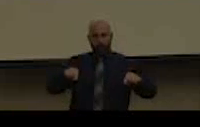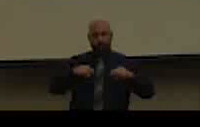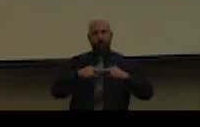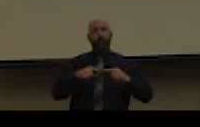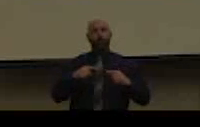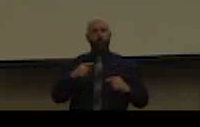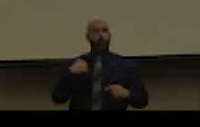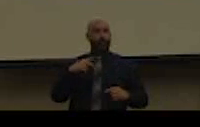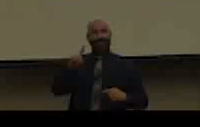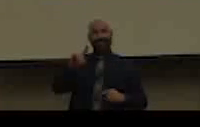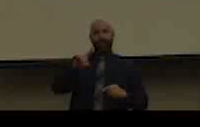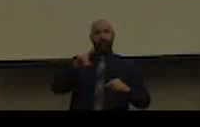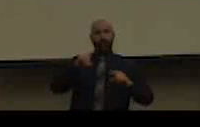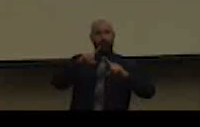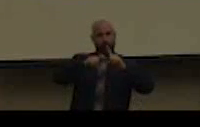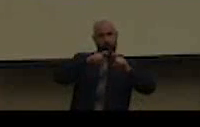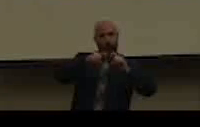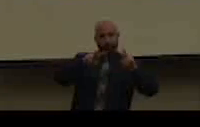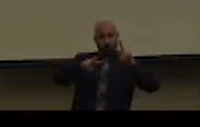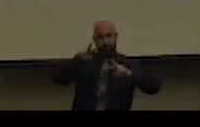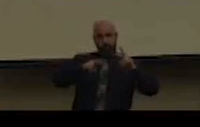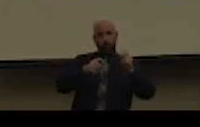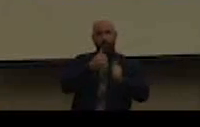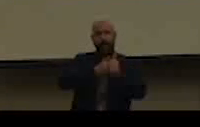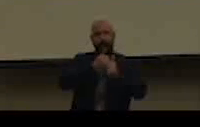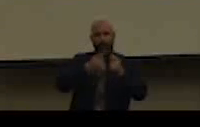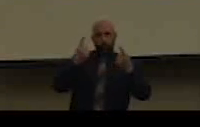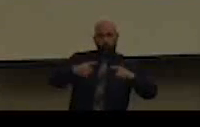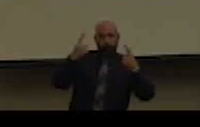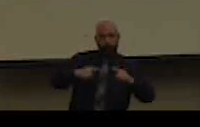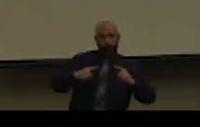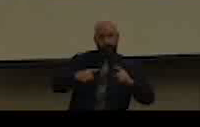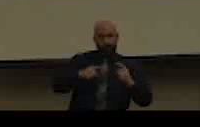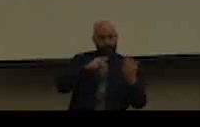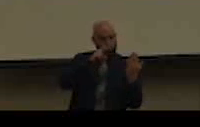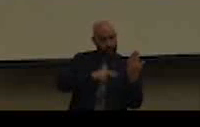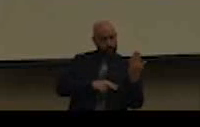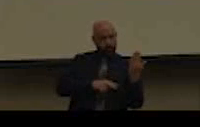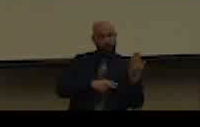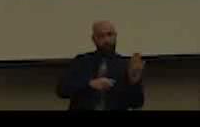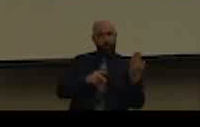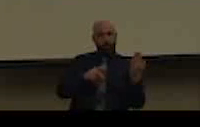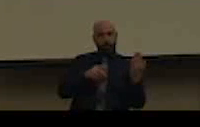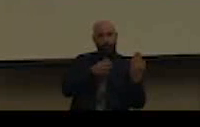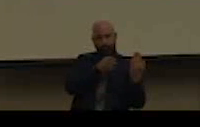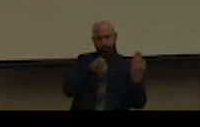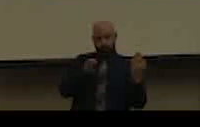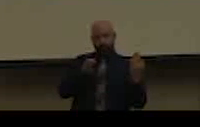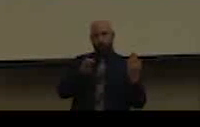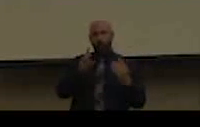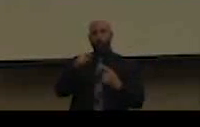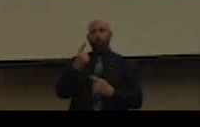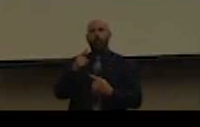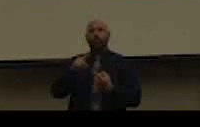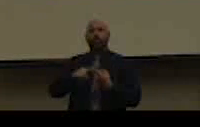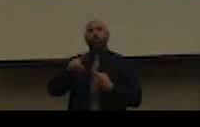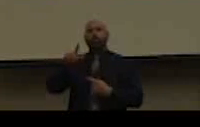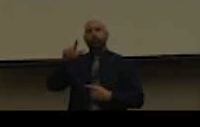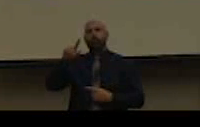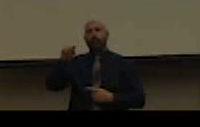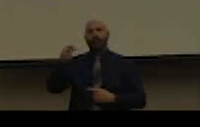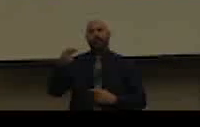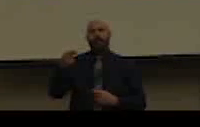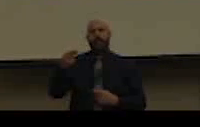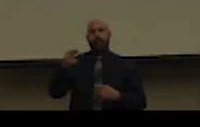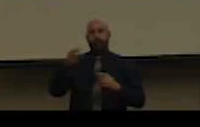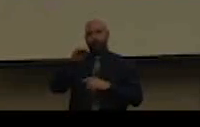single agreement showed us and went only to the 25th percentile of that overall. And the reality is just the distance